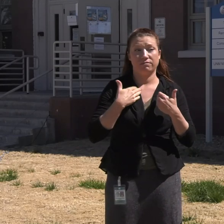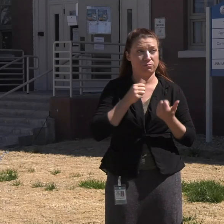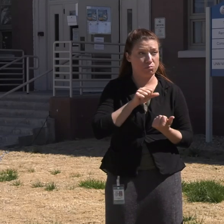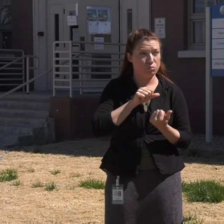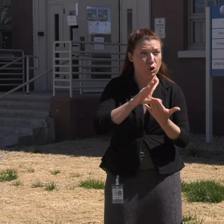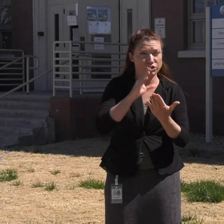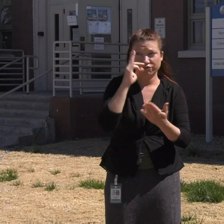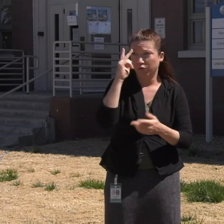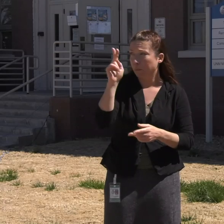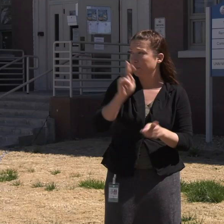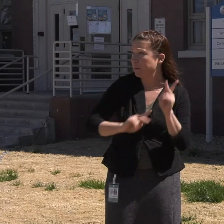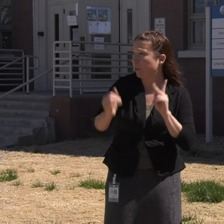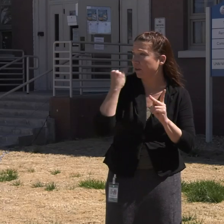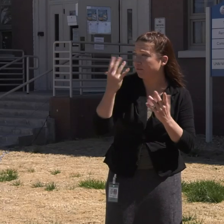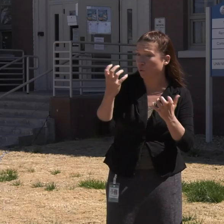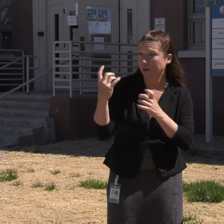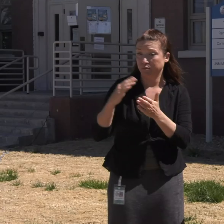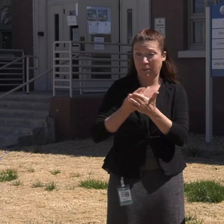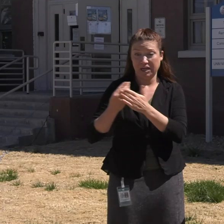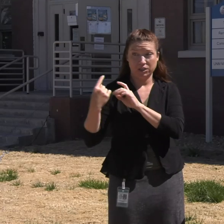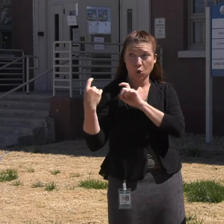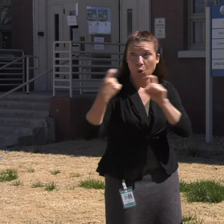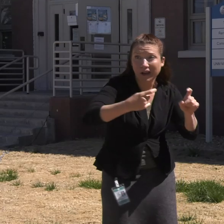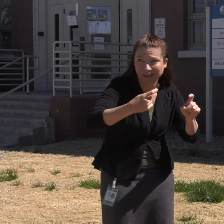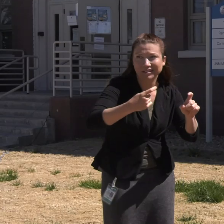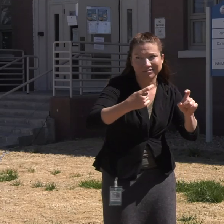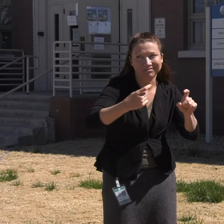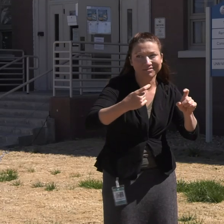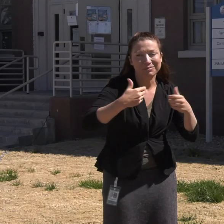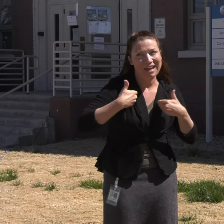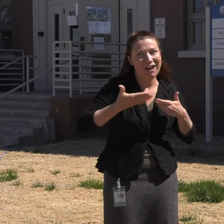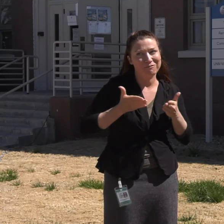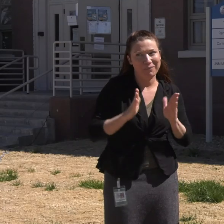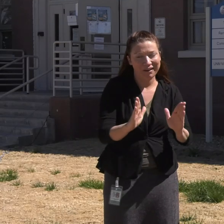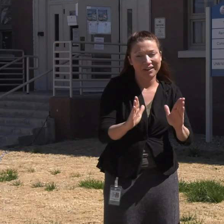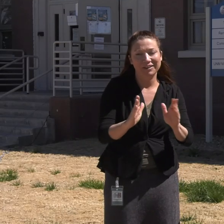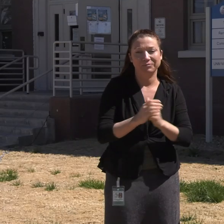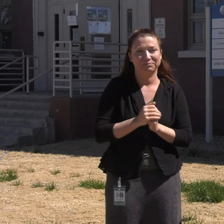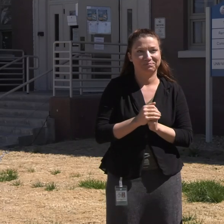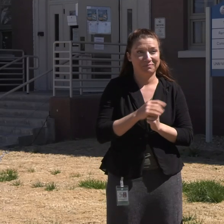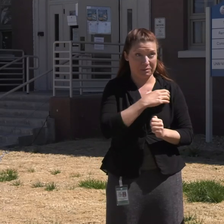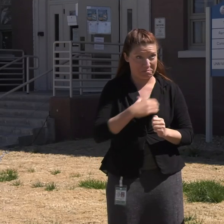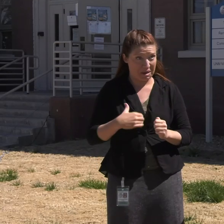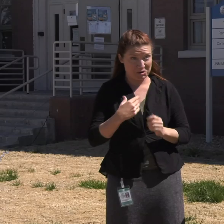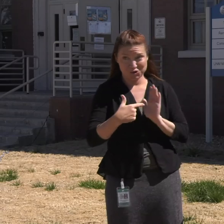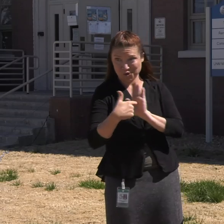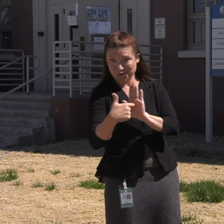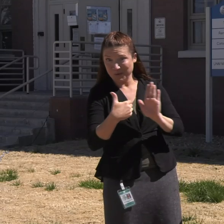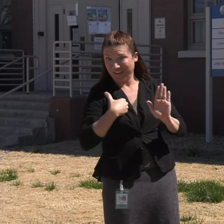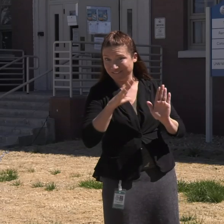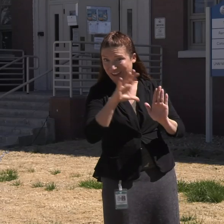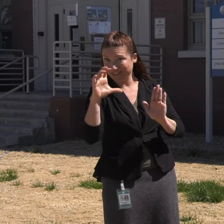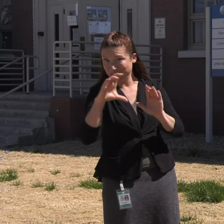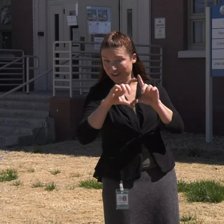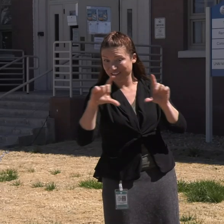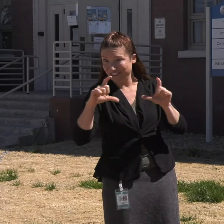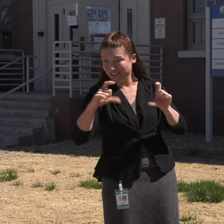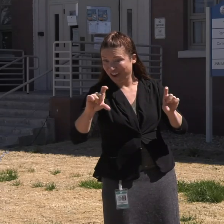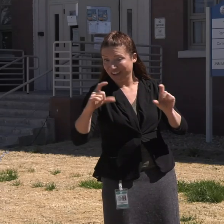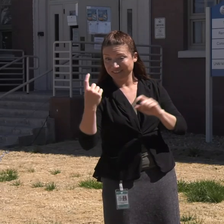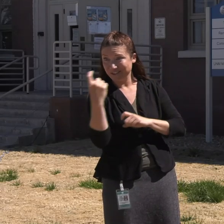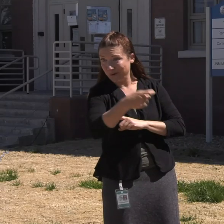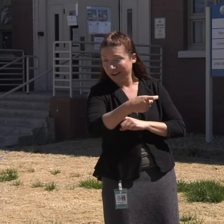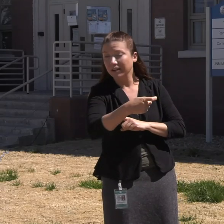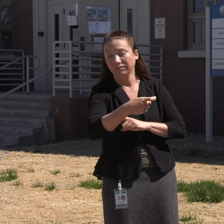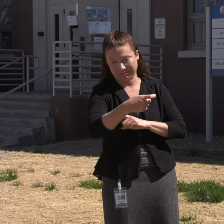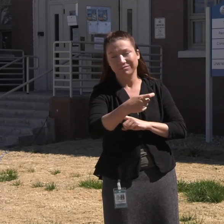want to donate money. Much like the mayor just mentioned, we had a $500 donation. We are in need of additional funding to be able to help people